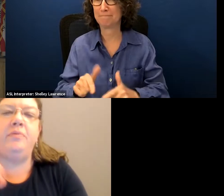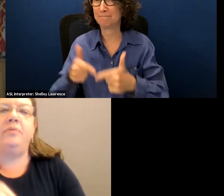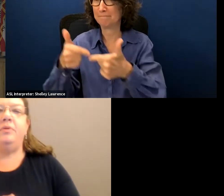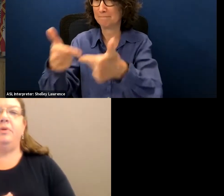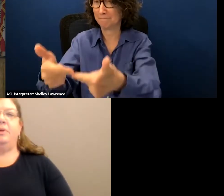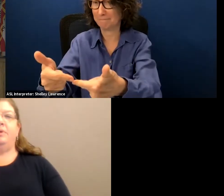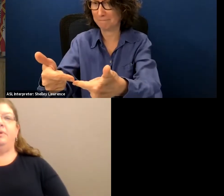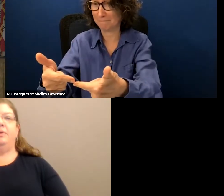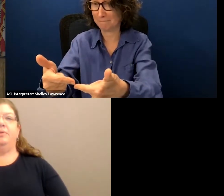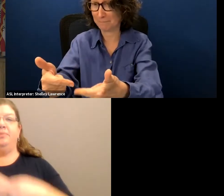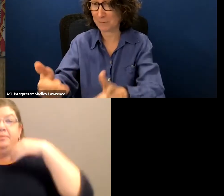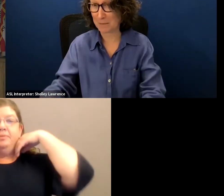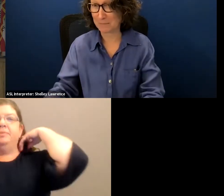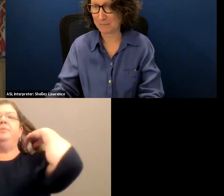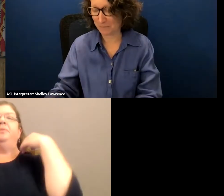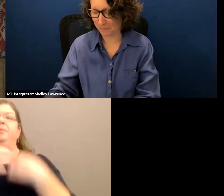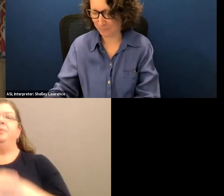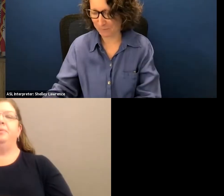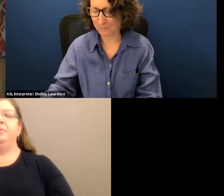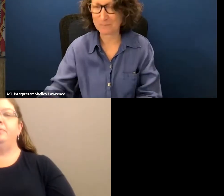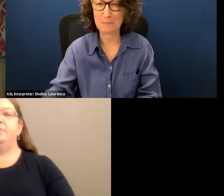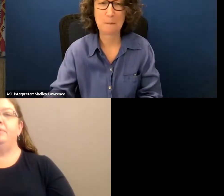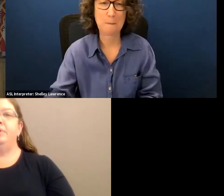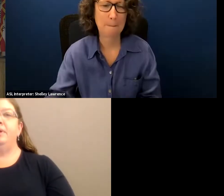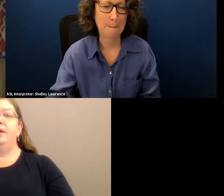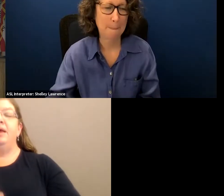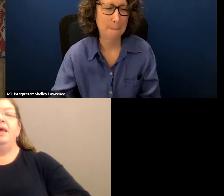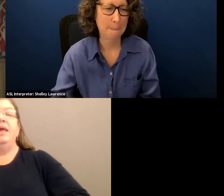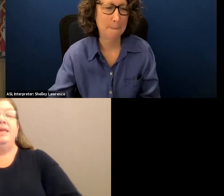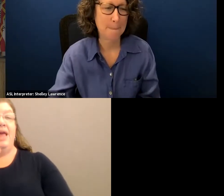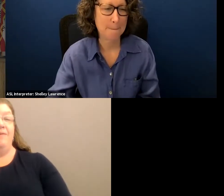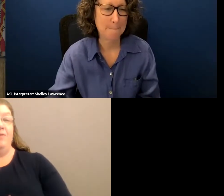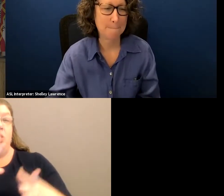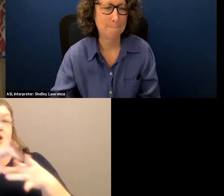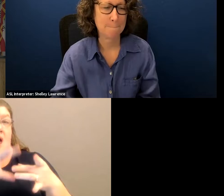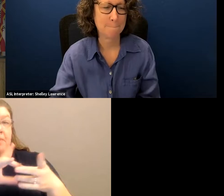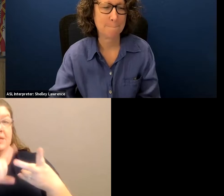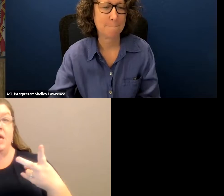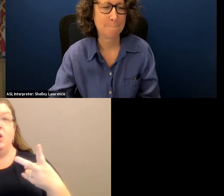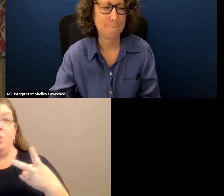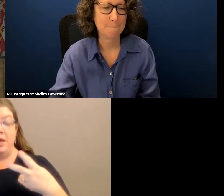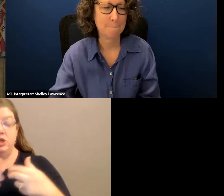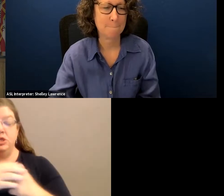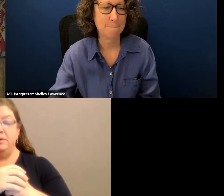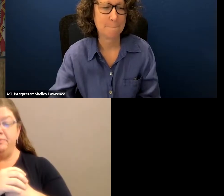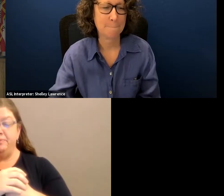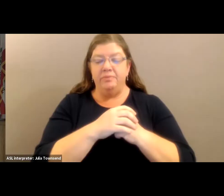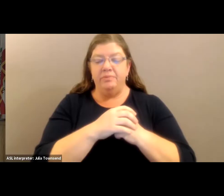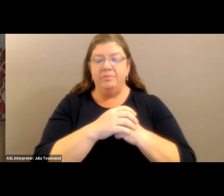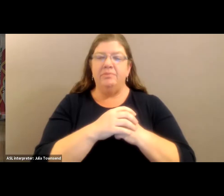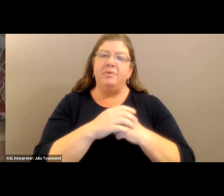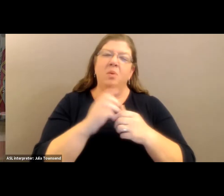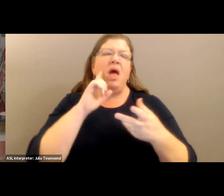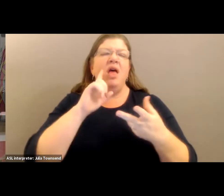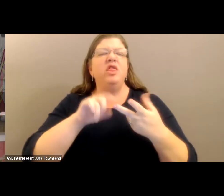Mr. I have a few comments and a question. I guess I'll go with the question